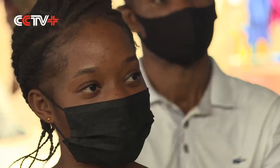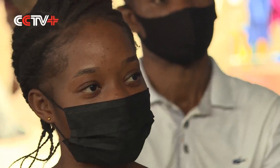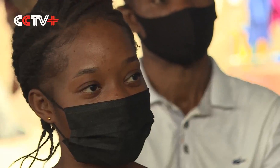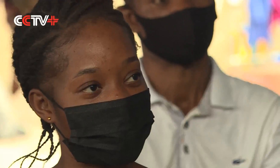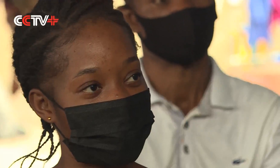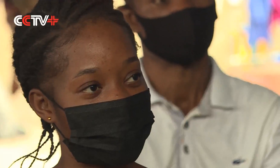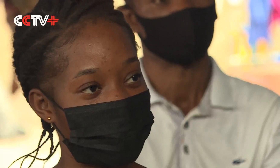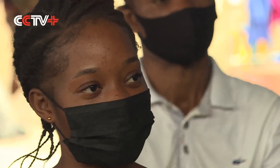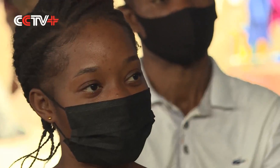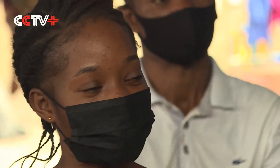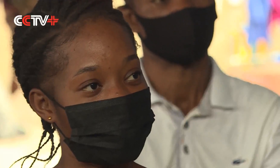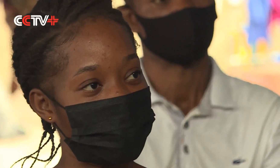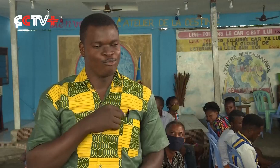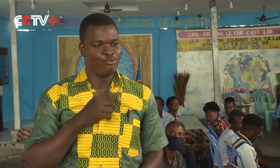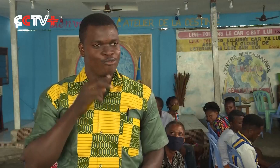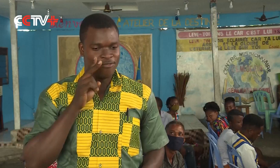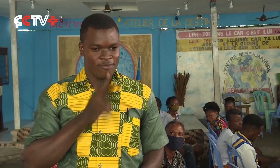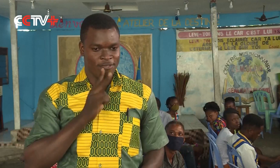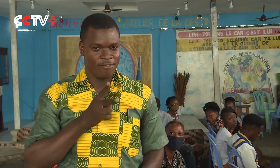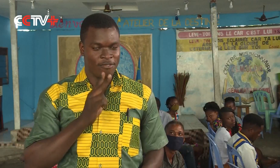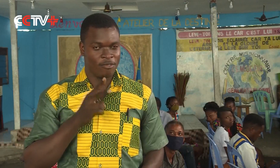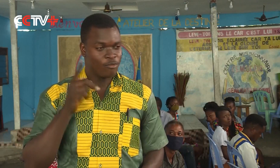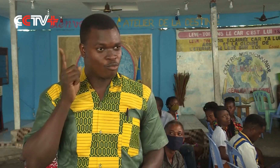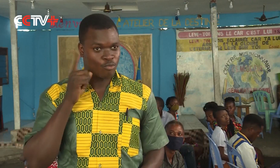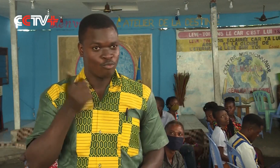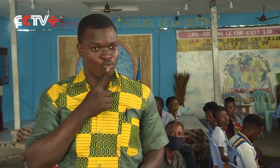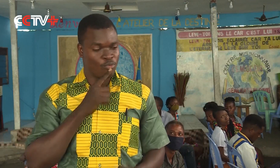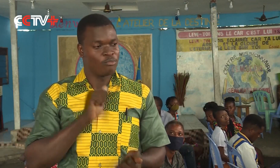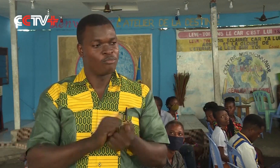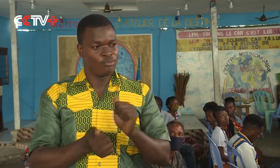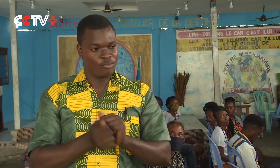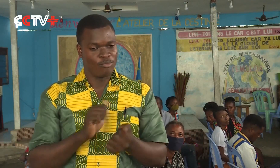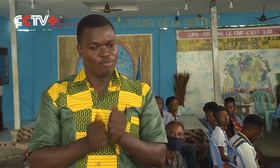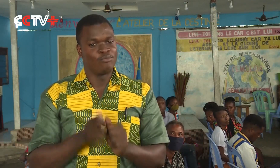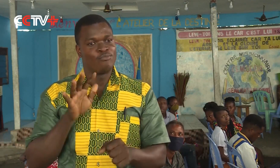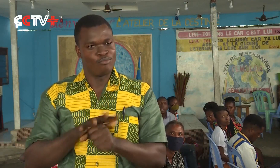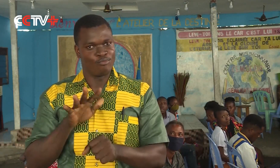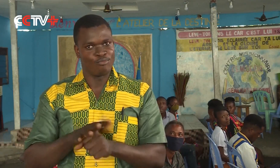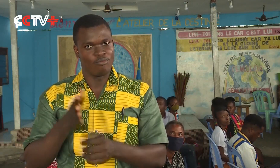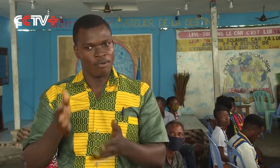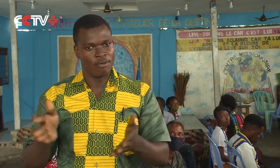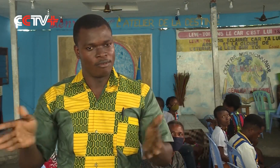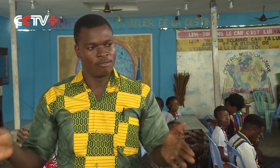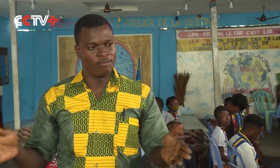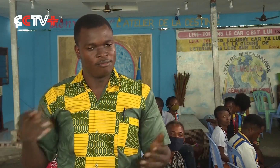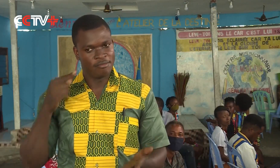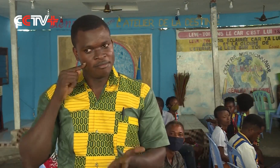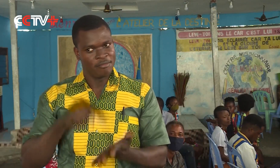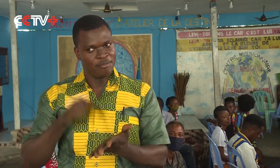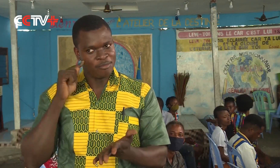employment opportunities. The truth is that we people with no sense of hearing are struggling. We feel oppressed because